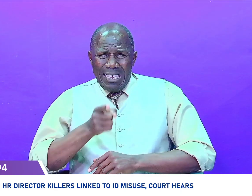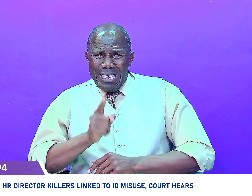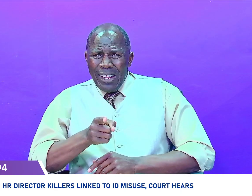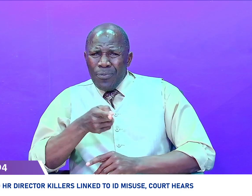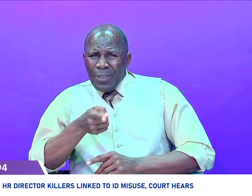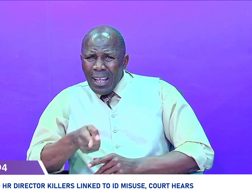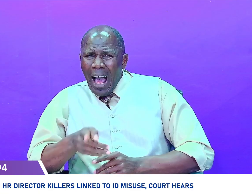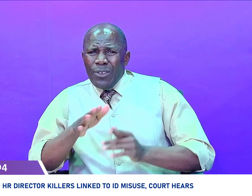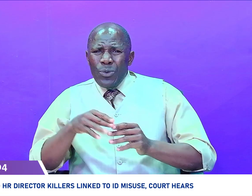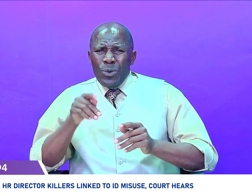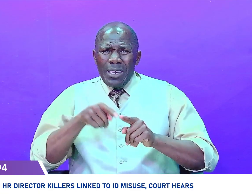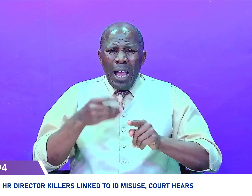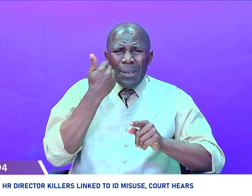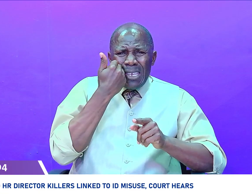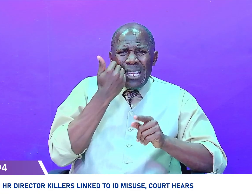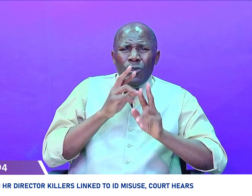misuse of deceased identification.